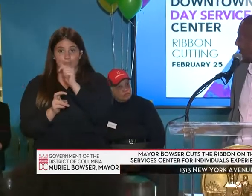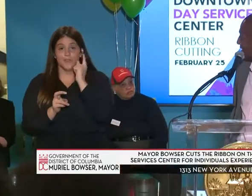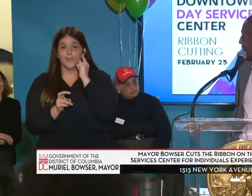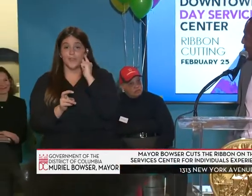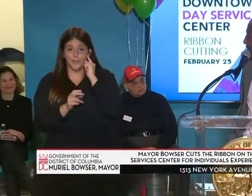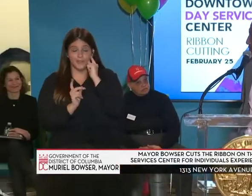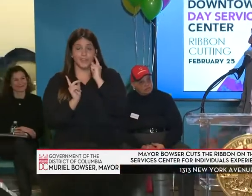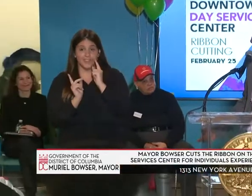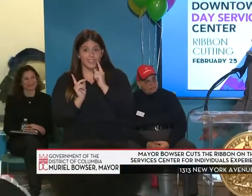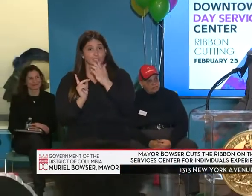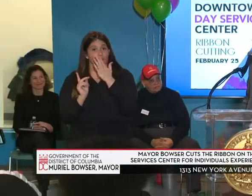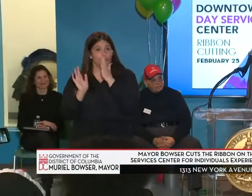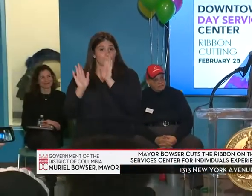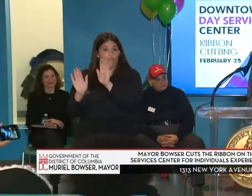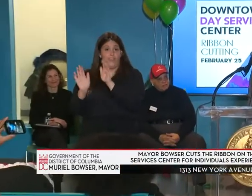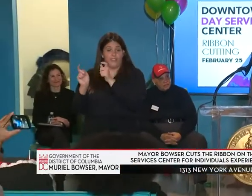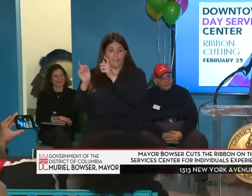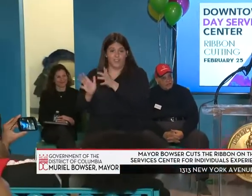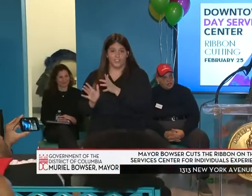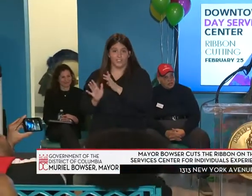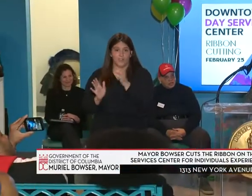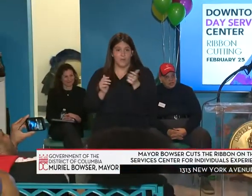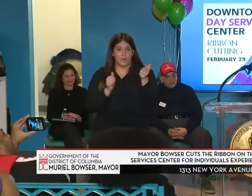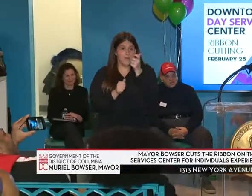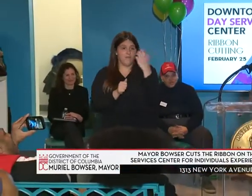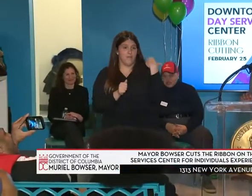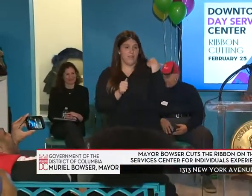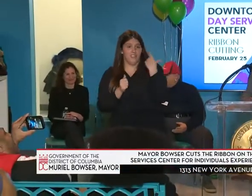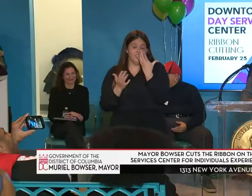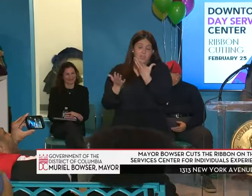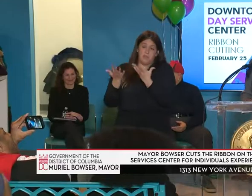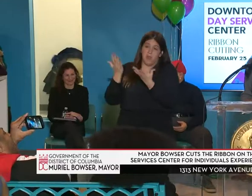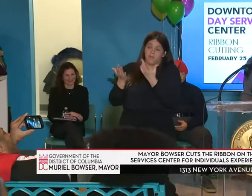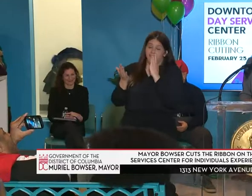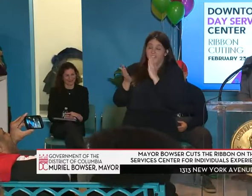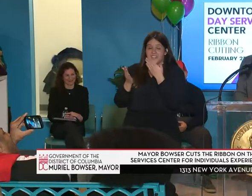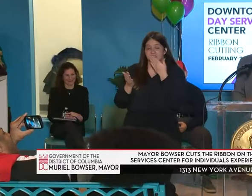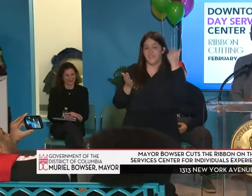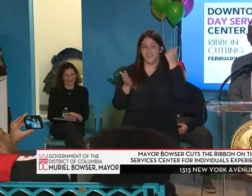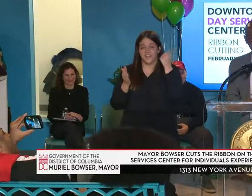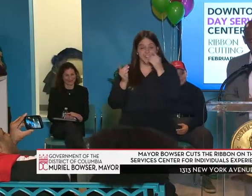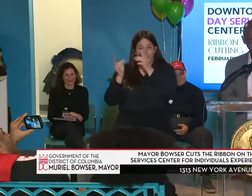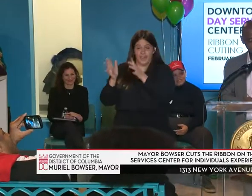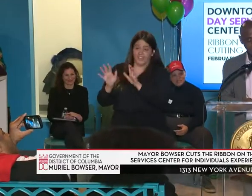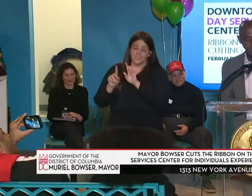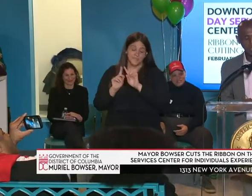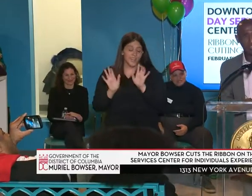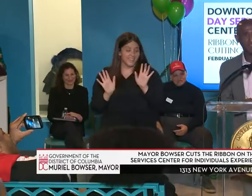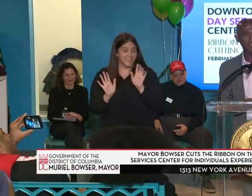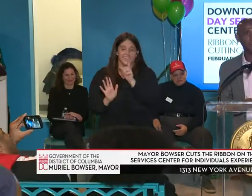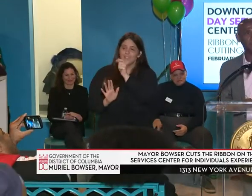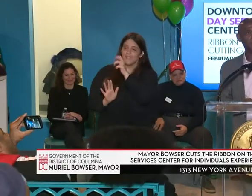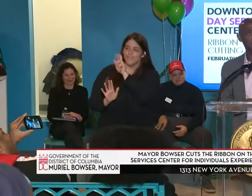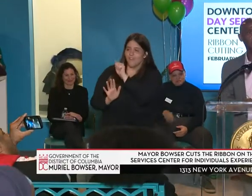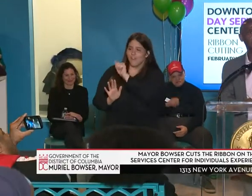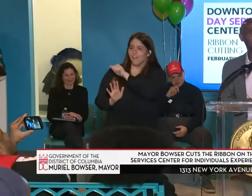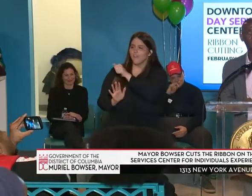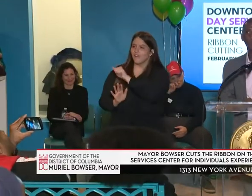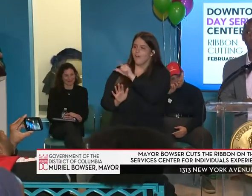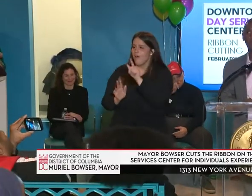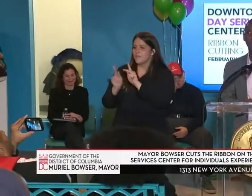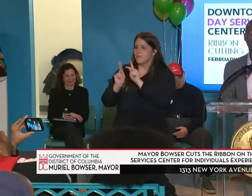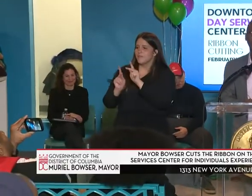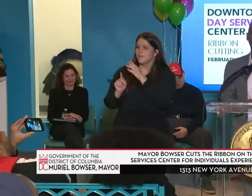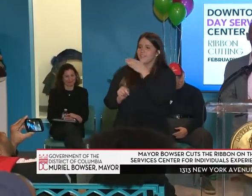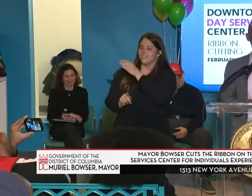She was a great director when I was her boss. She's probably even greater director now. And so Laura and all the folks